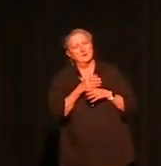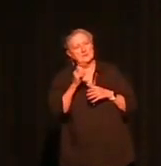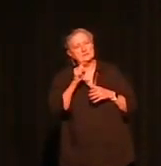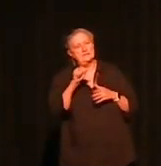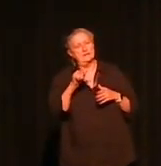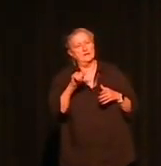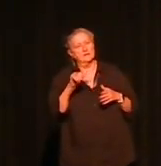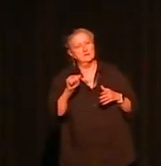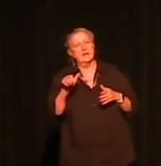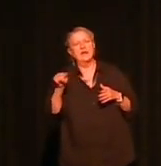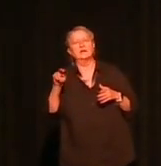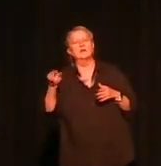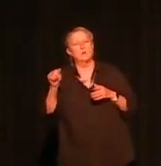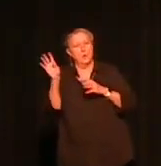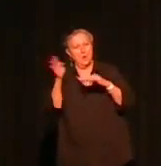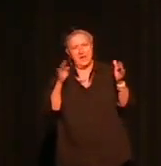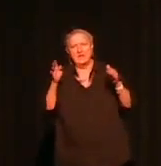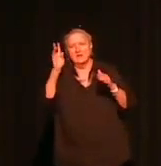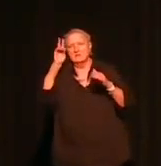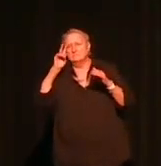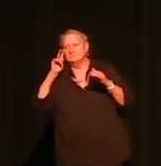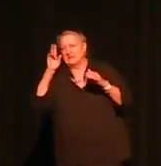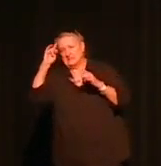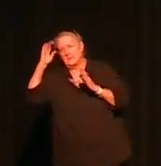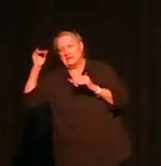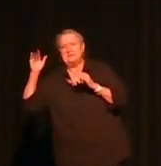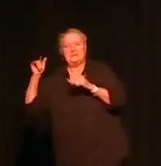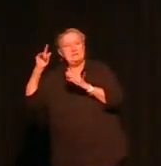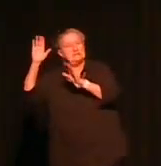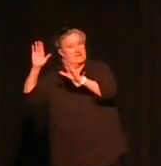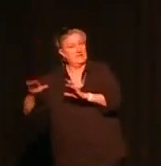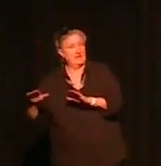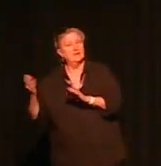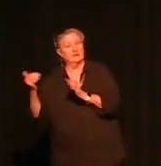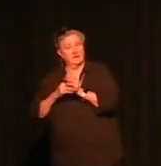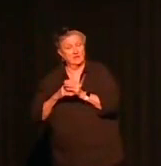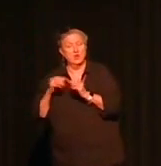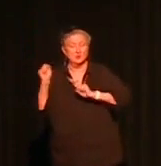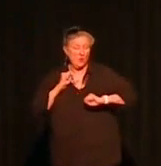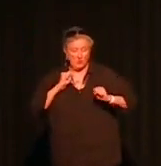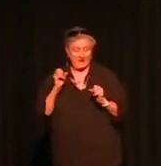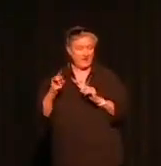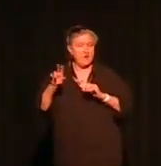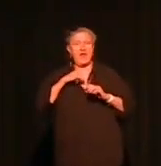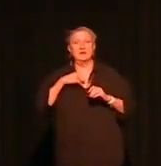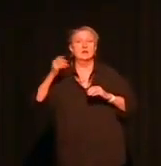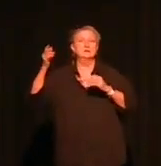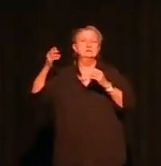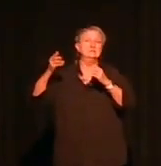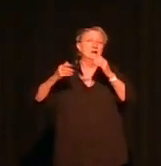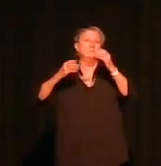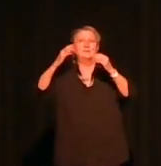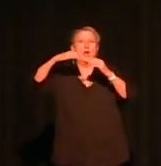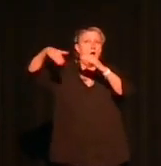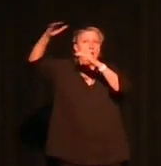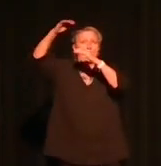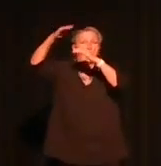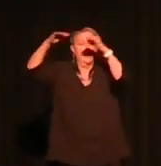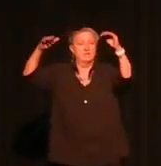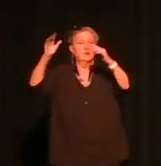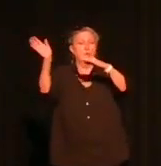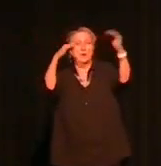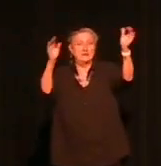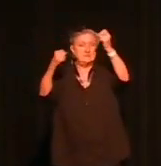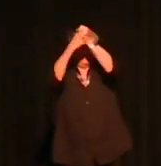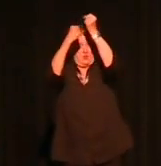that's forecasted for Sunday. And again, that cold air and those upper level wind supports will bring some increased